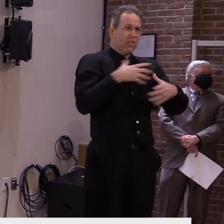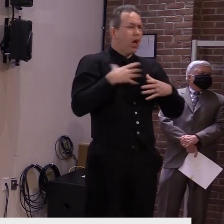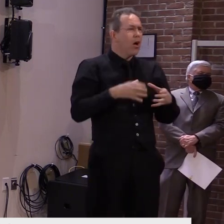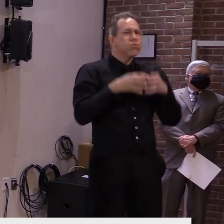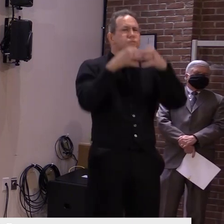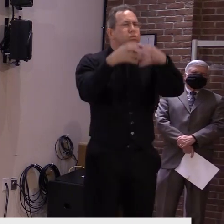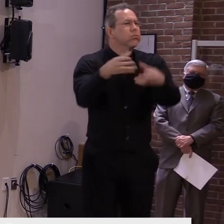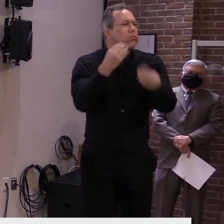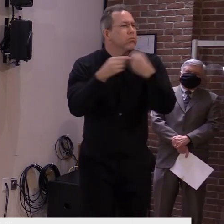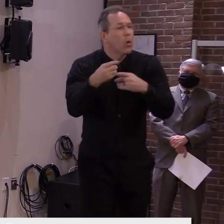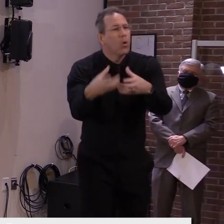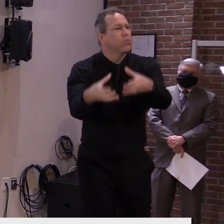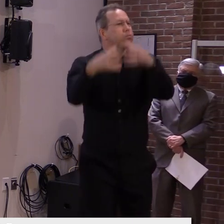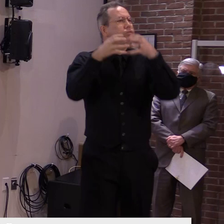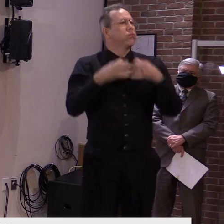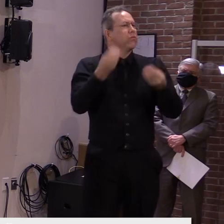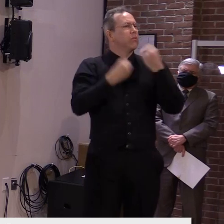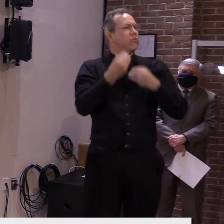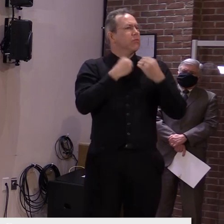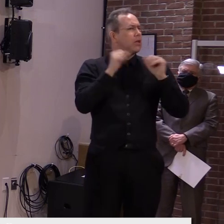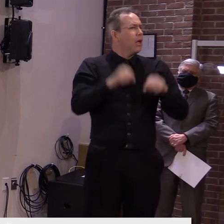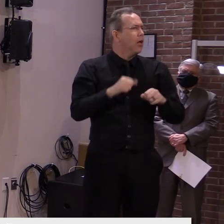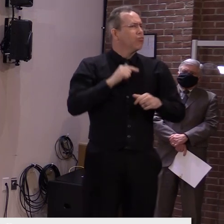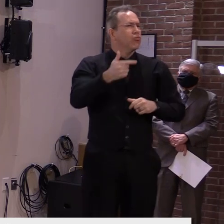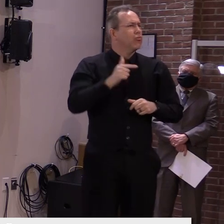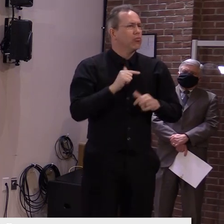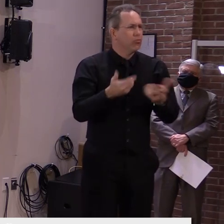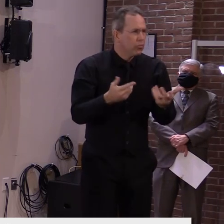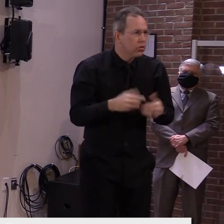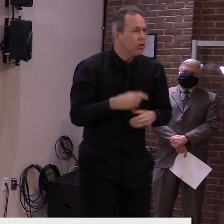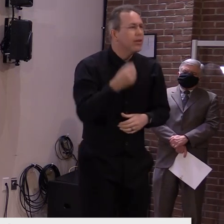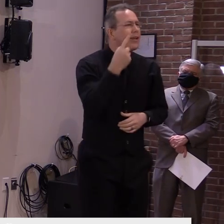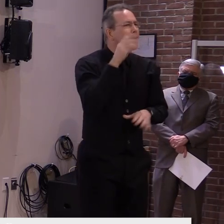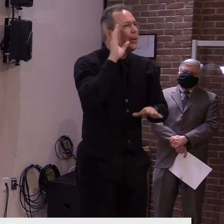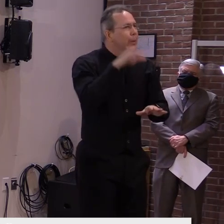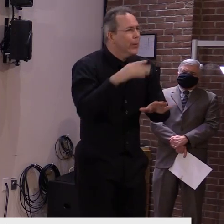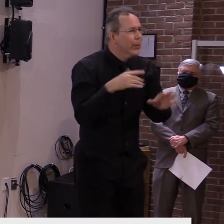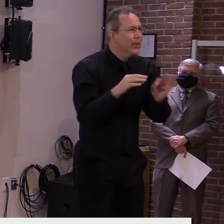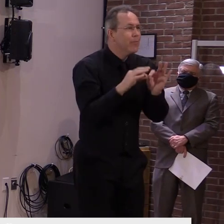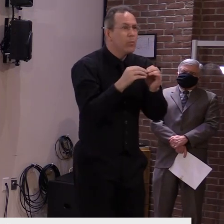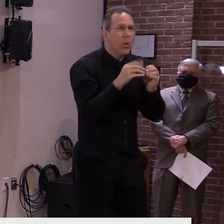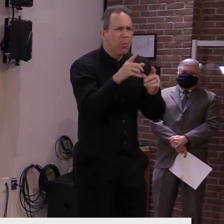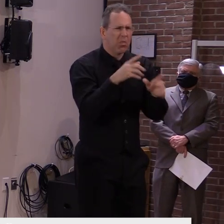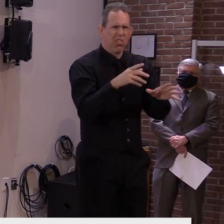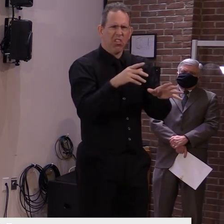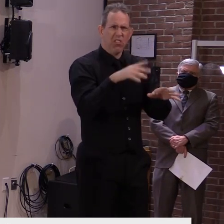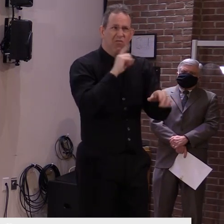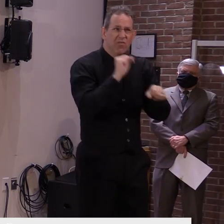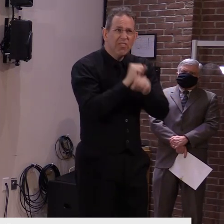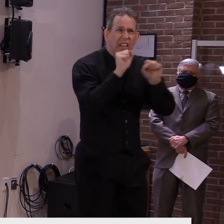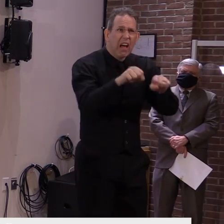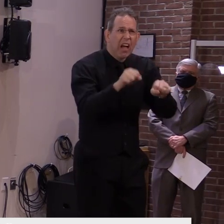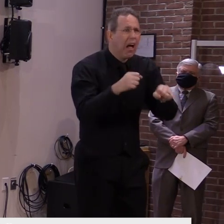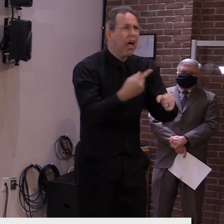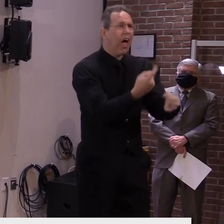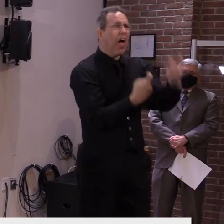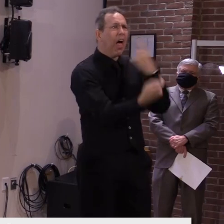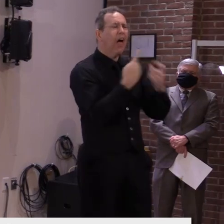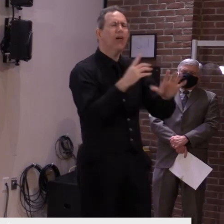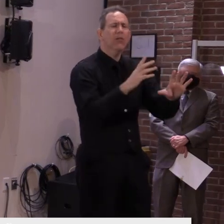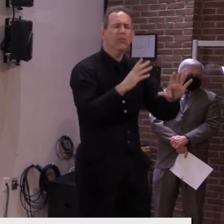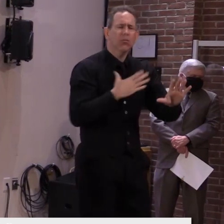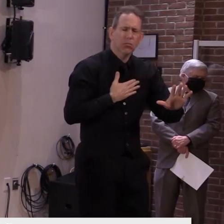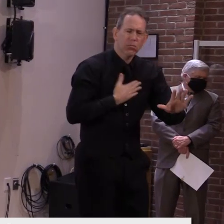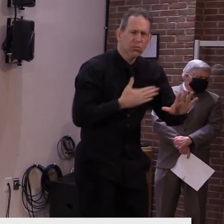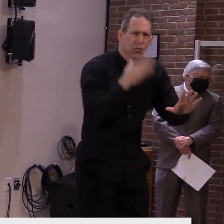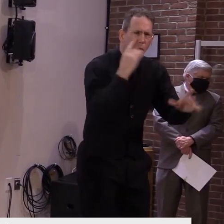Keep in mind, we know this will lead to other questions. And as I said, we're planning to have further announcements next